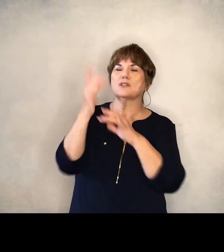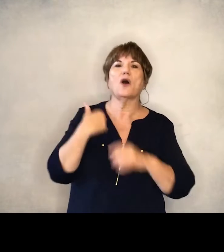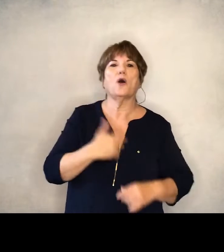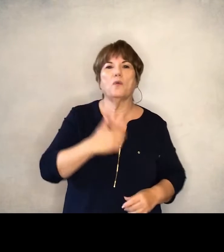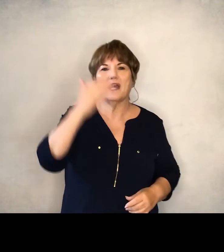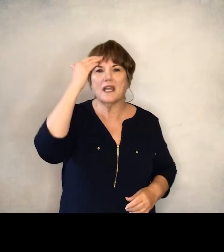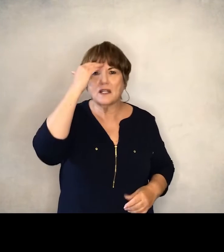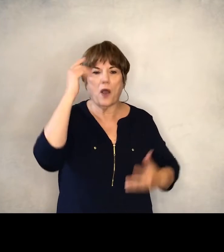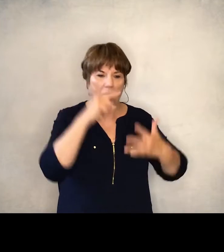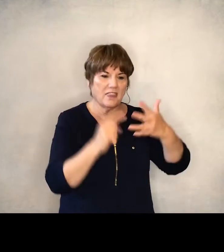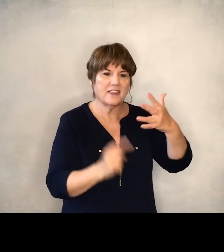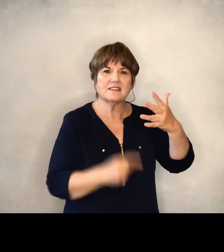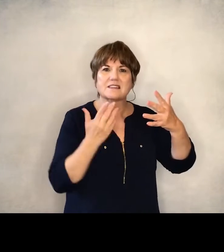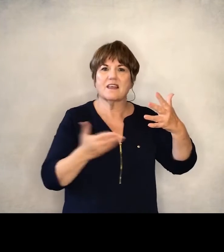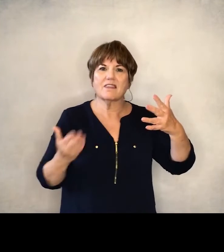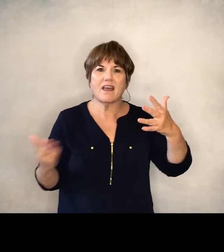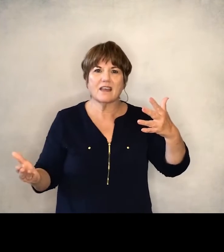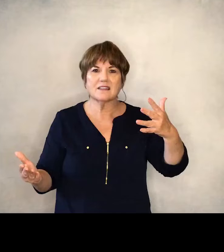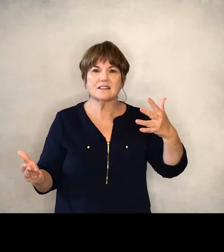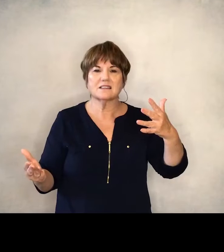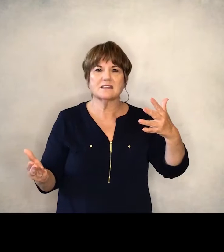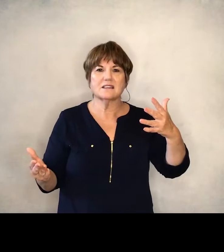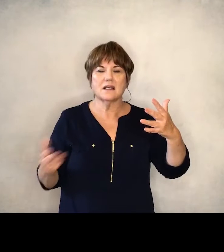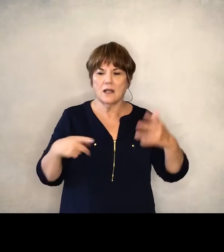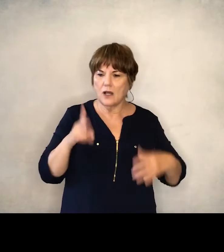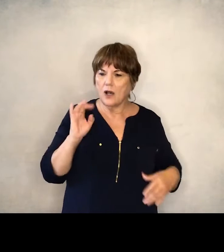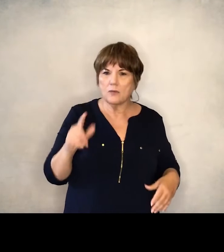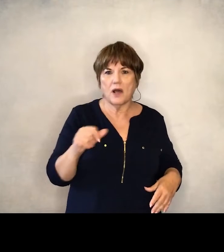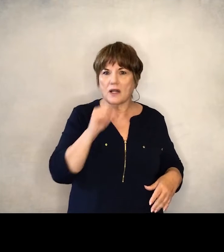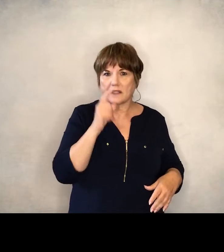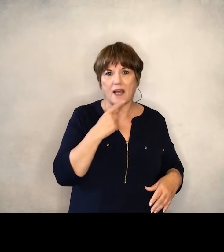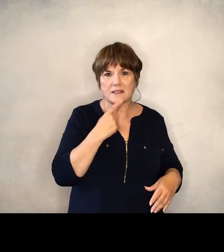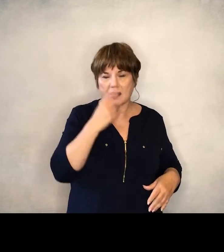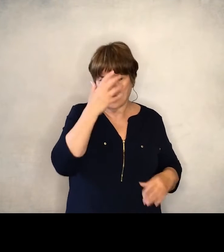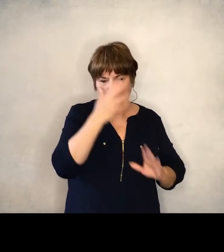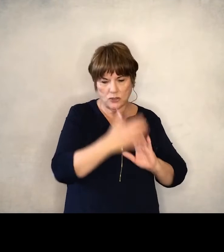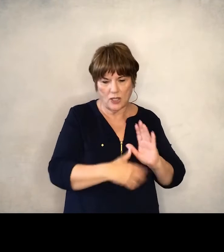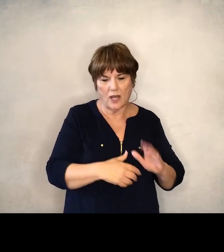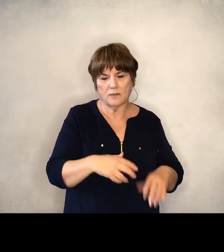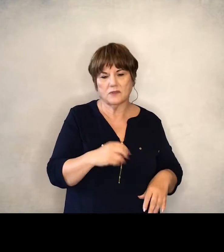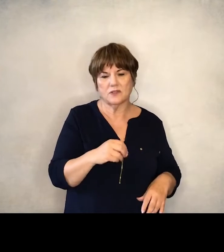things. Paul does not say in Romans 8 that we